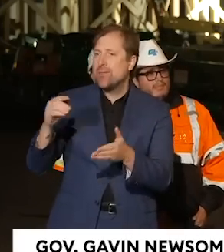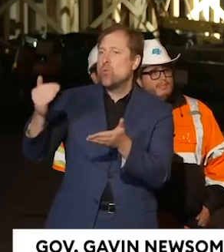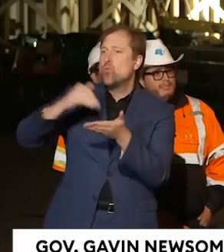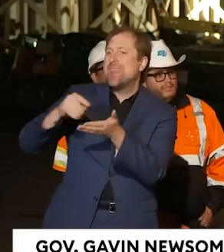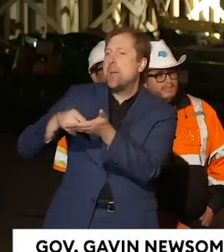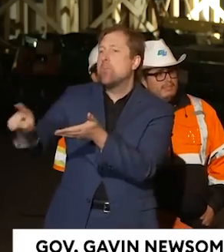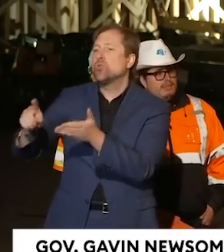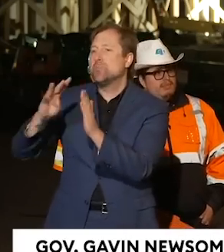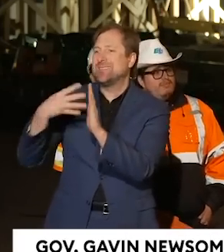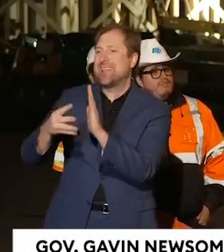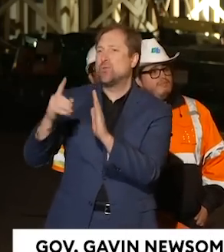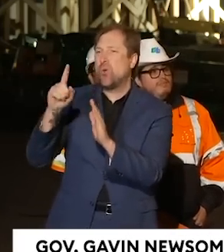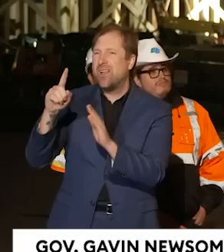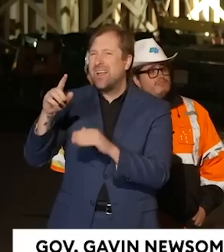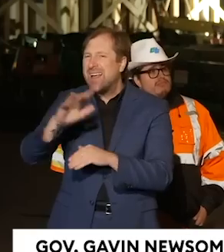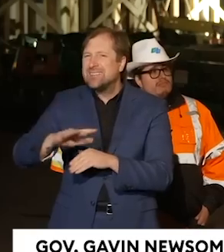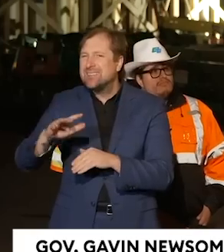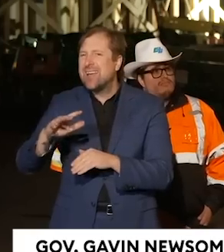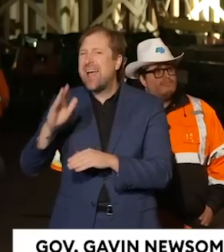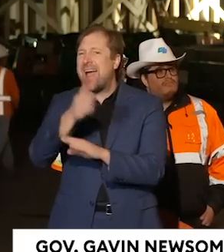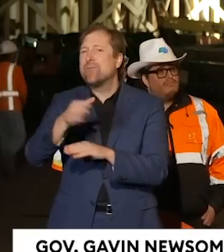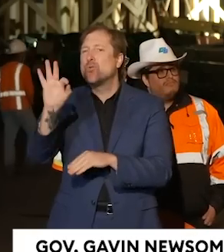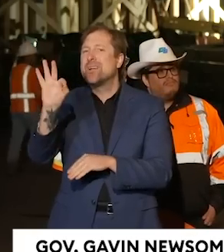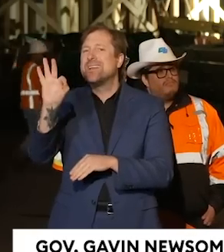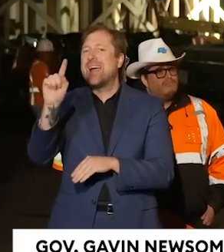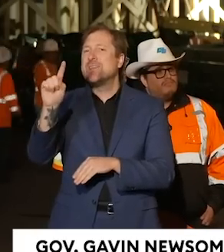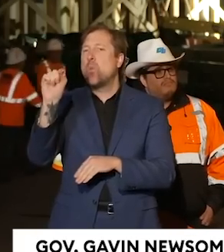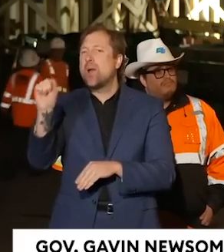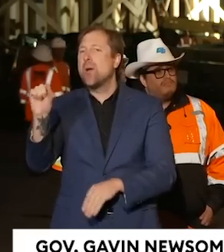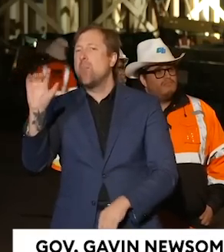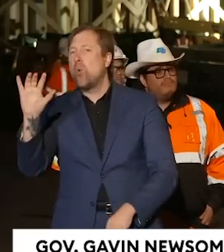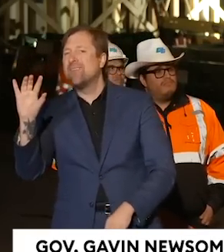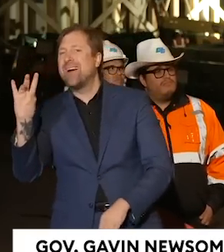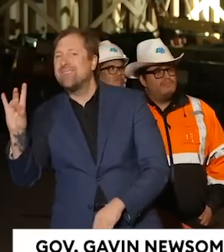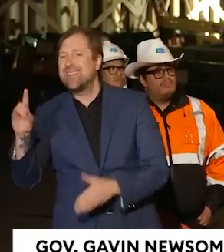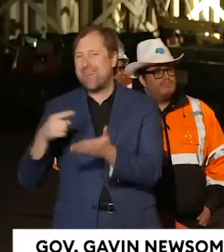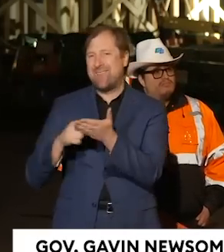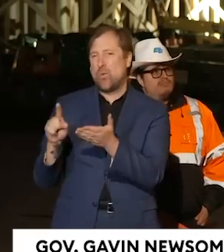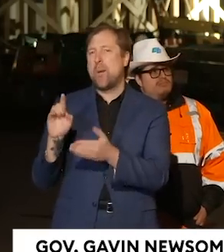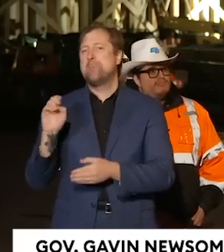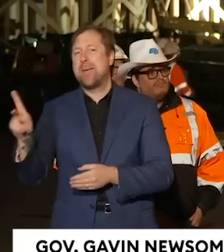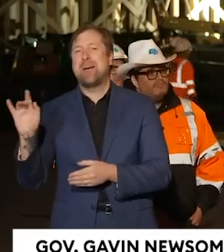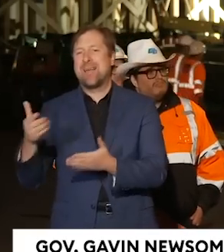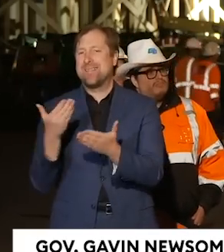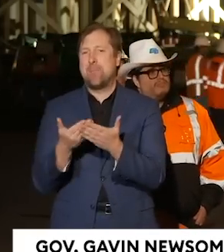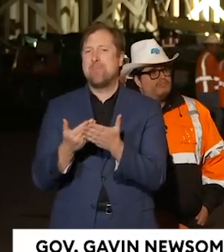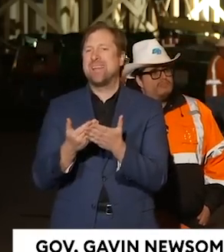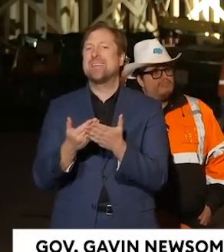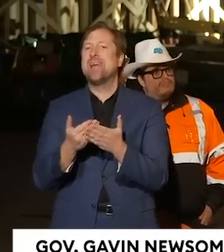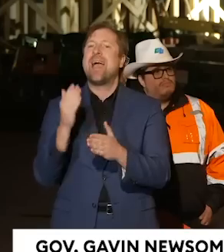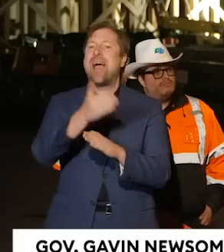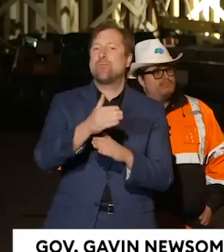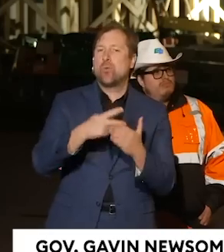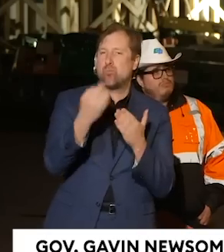about 100% reimbursement, after about 91.57, not about specifically after the project is